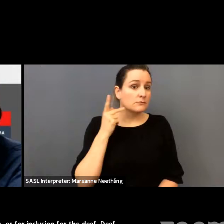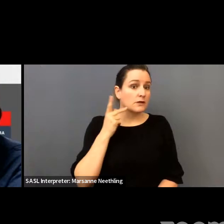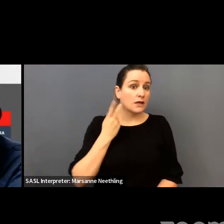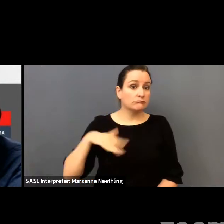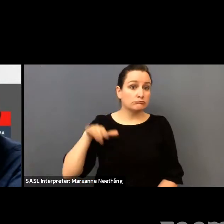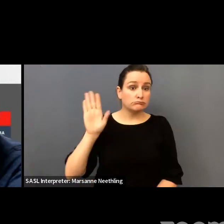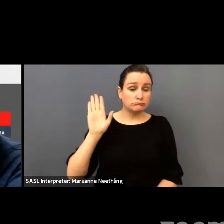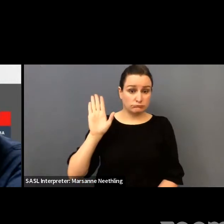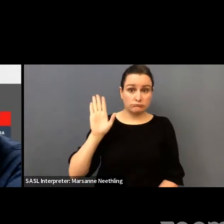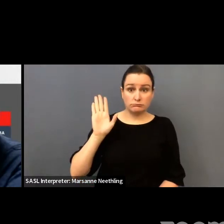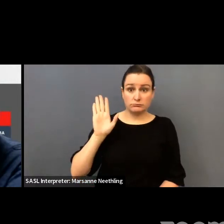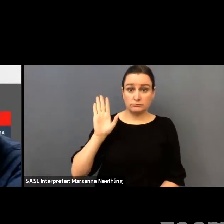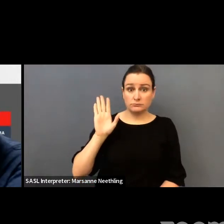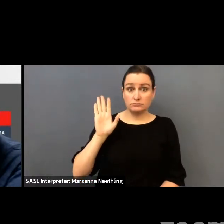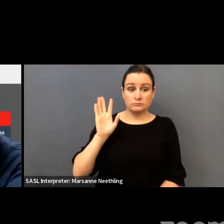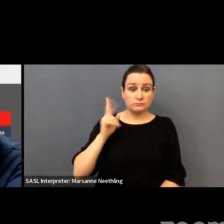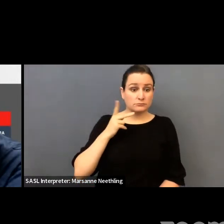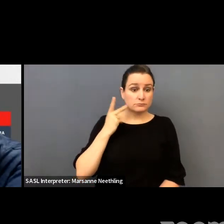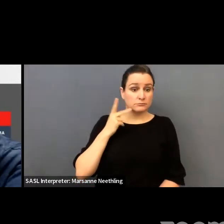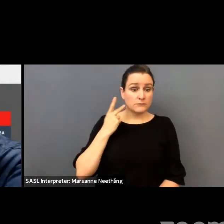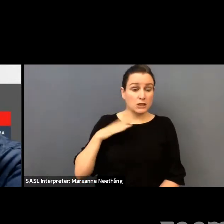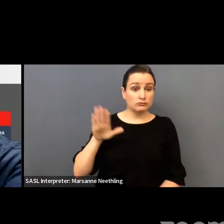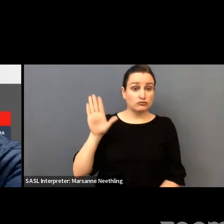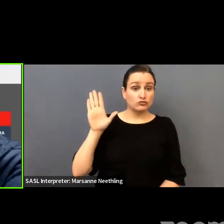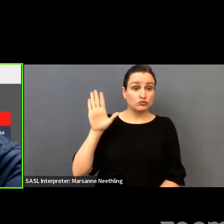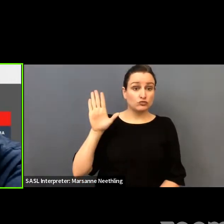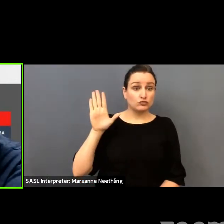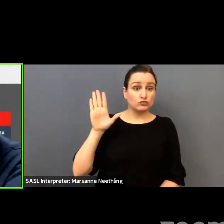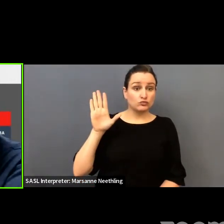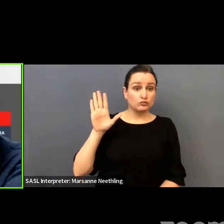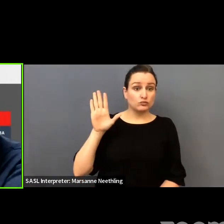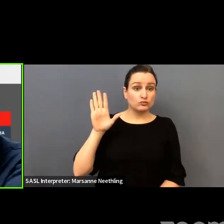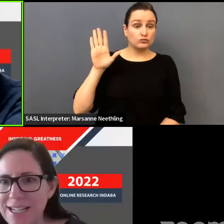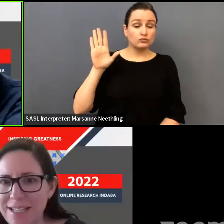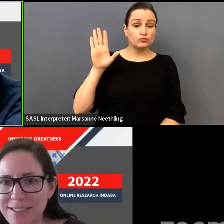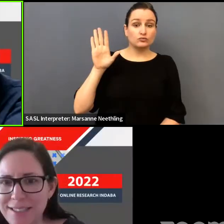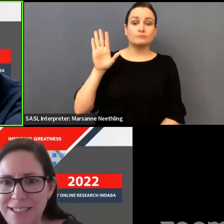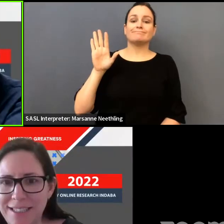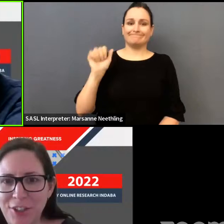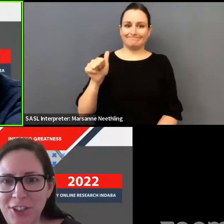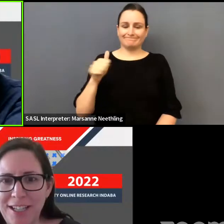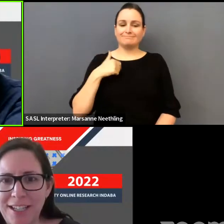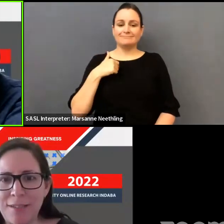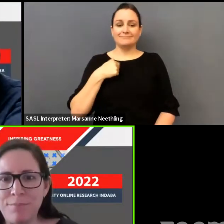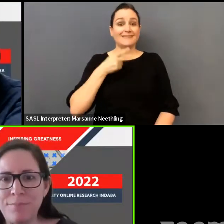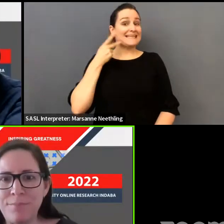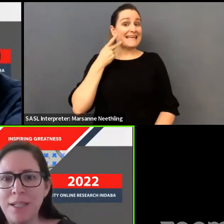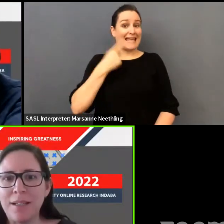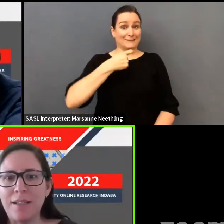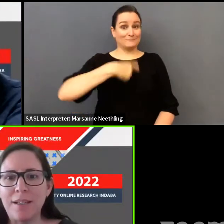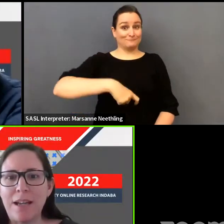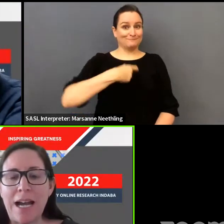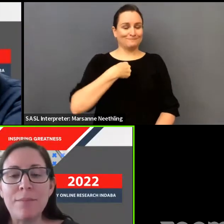Maybe any of our panelists might want to comment. So this is Kate Huddleston here. I am